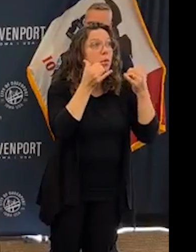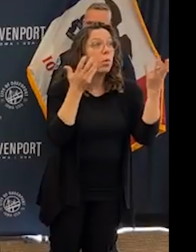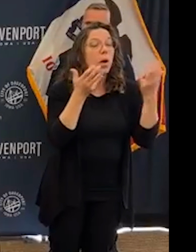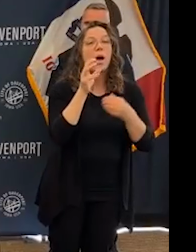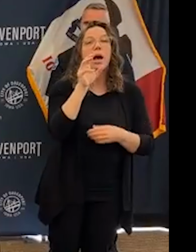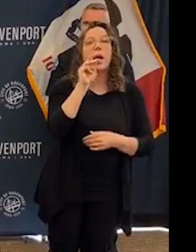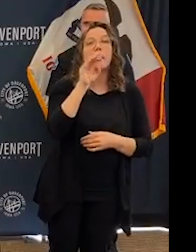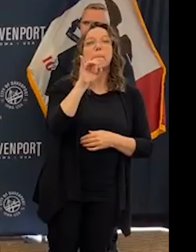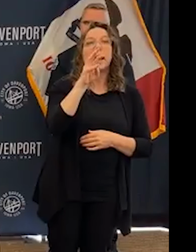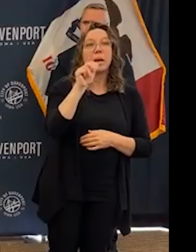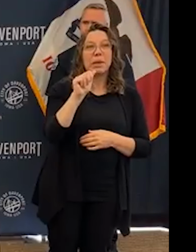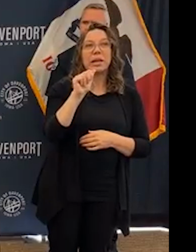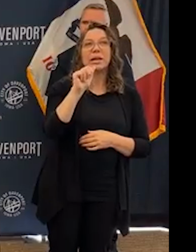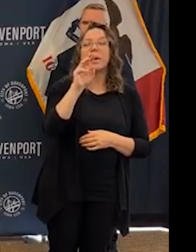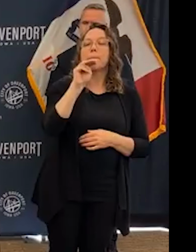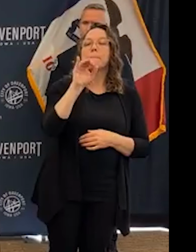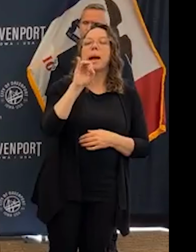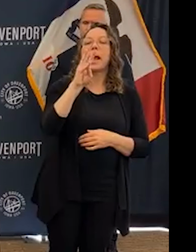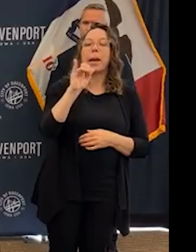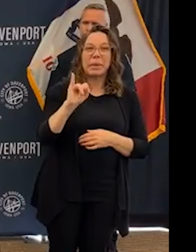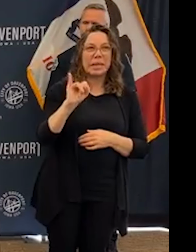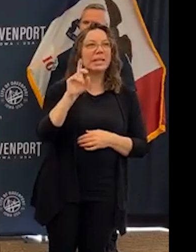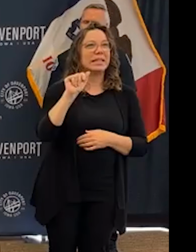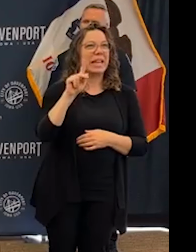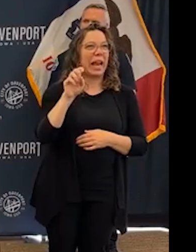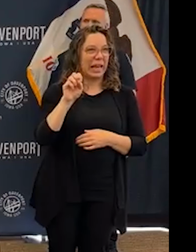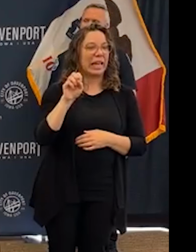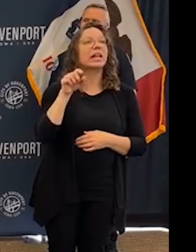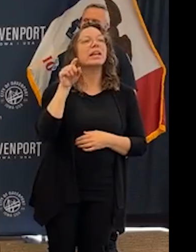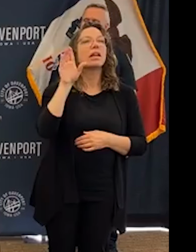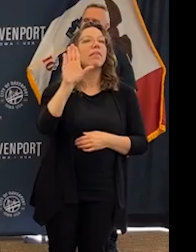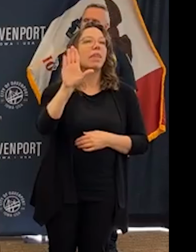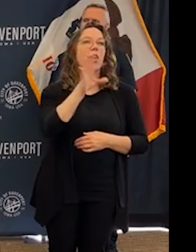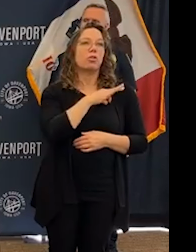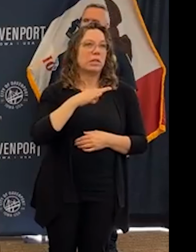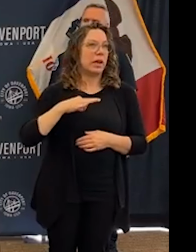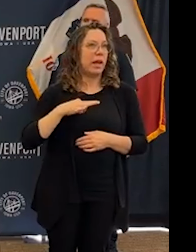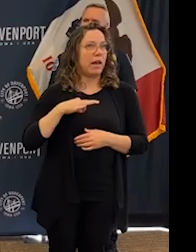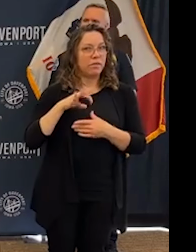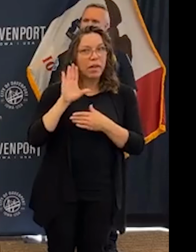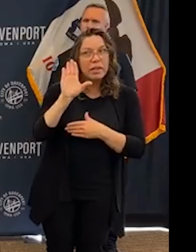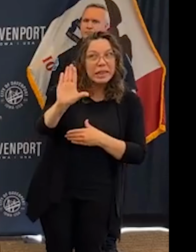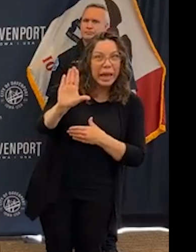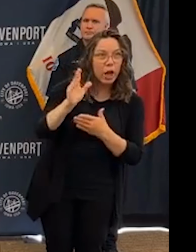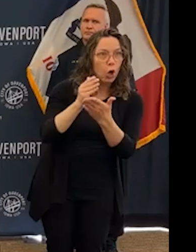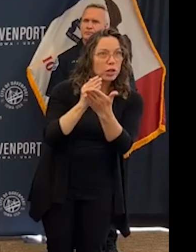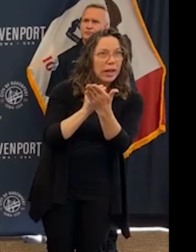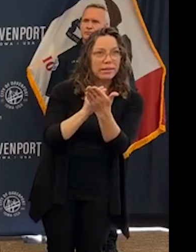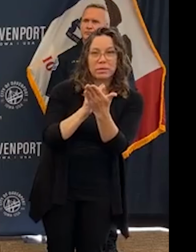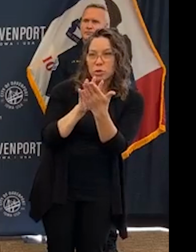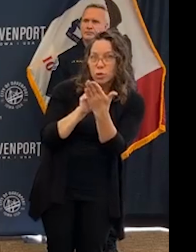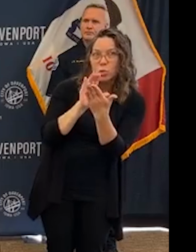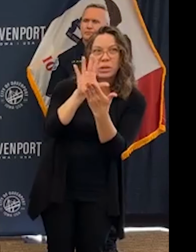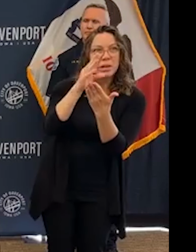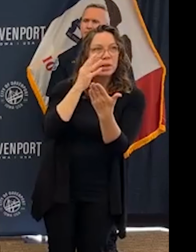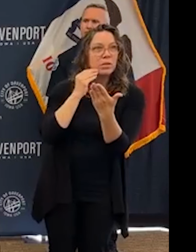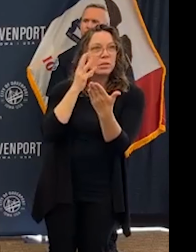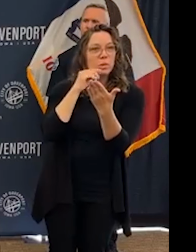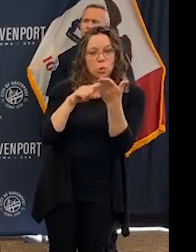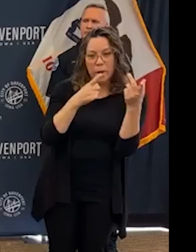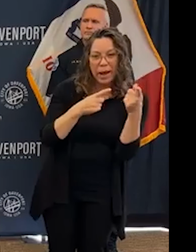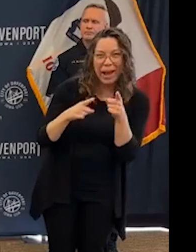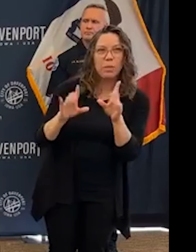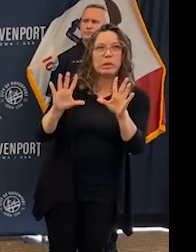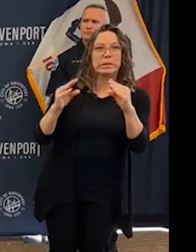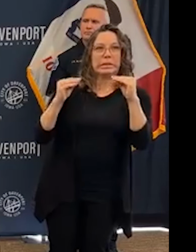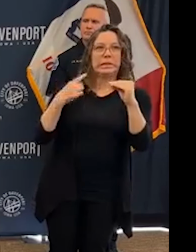their fire department, and some of their city staff, just so that we can try to learn from lessons in other communities and make sure that